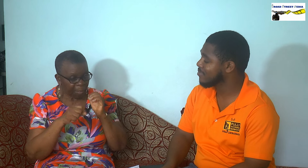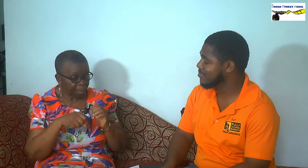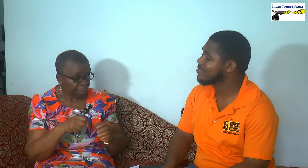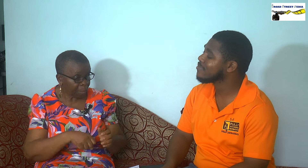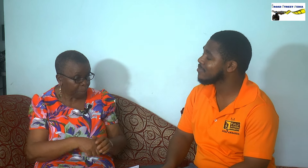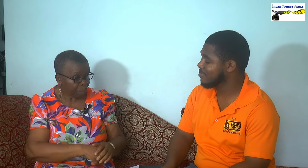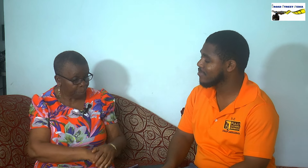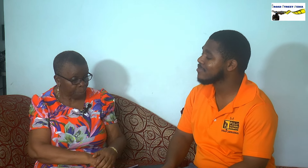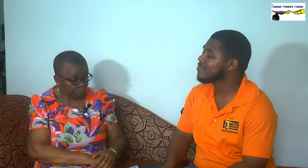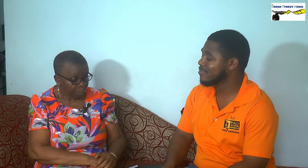Yes.